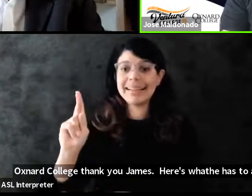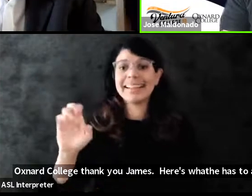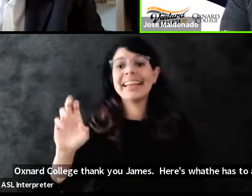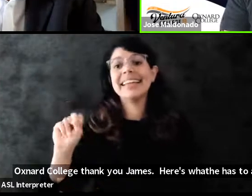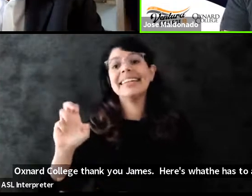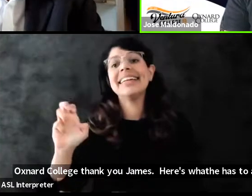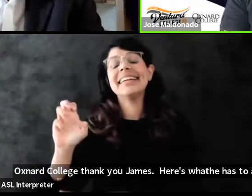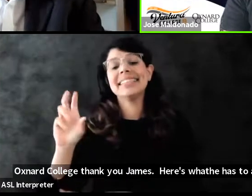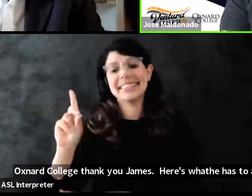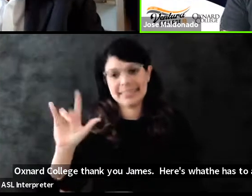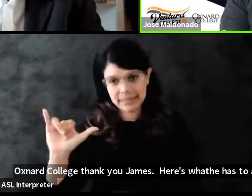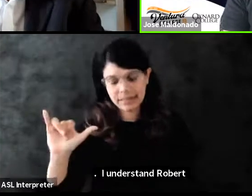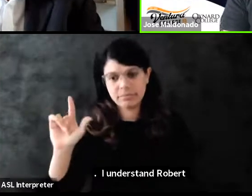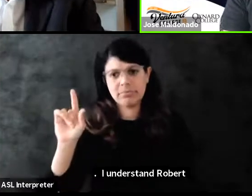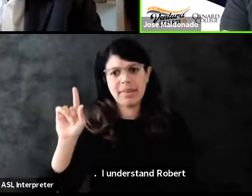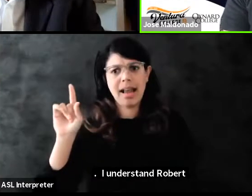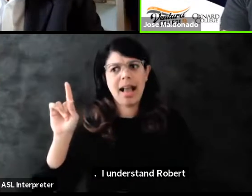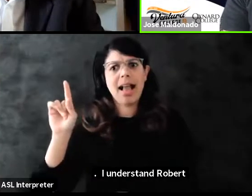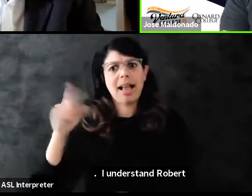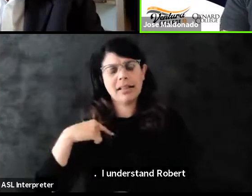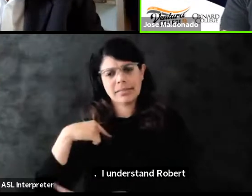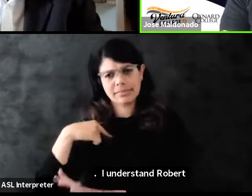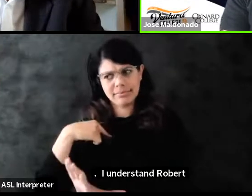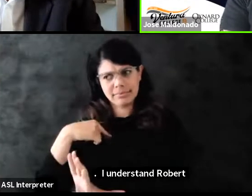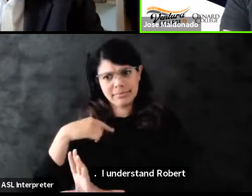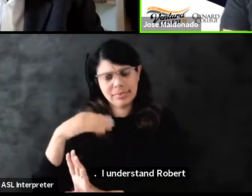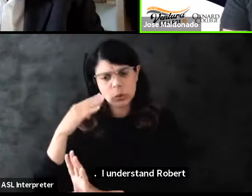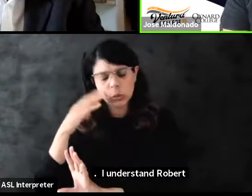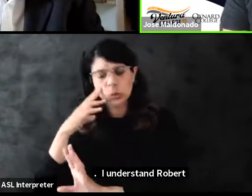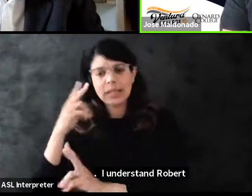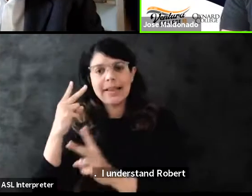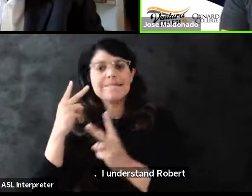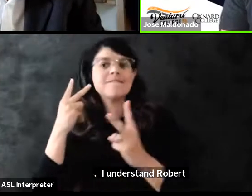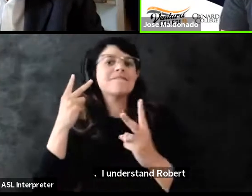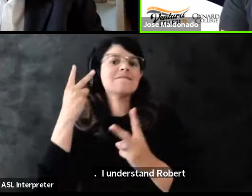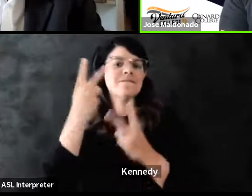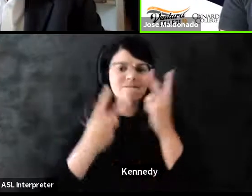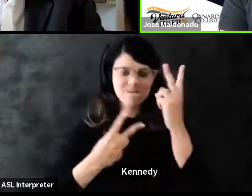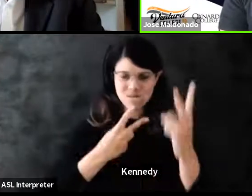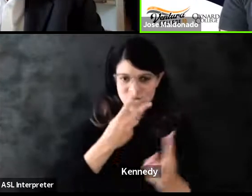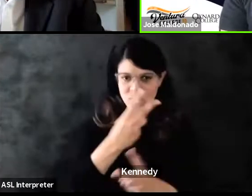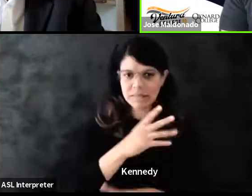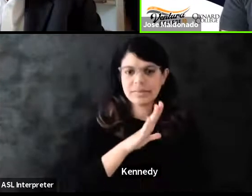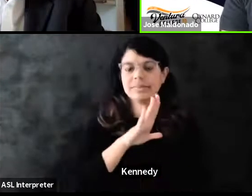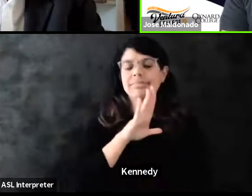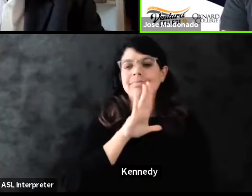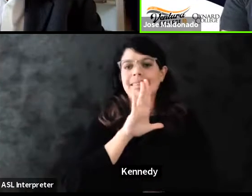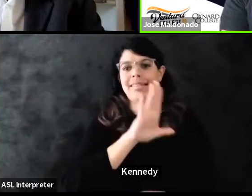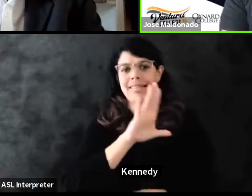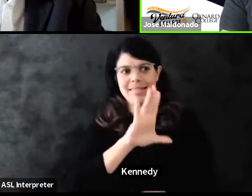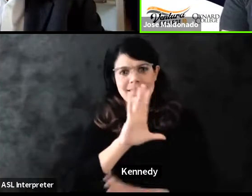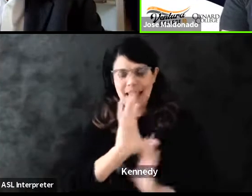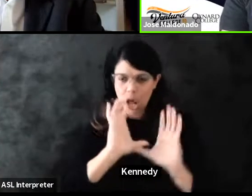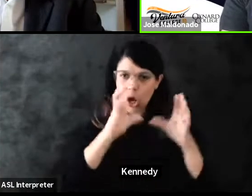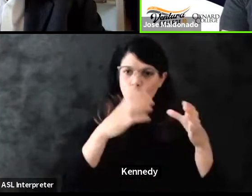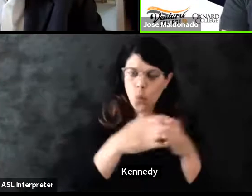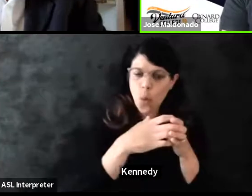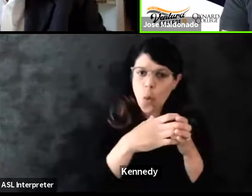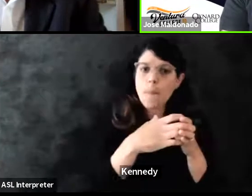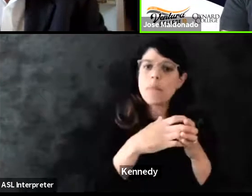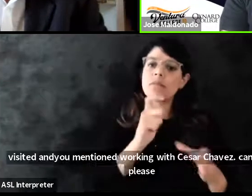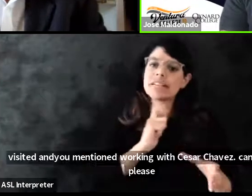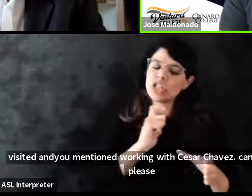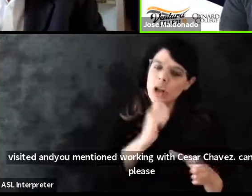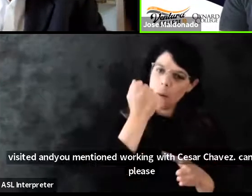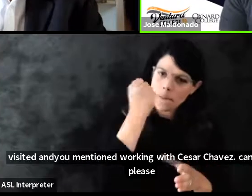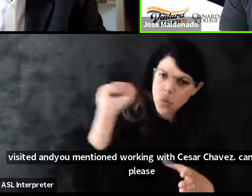you mentioned working with Cesar Chavez and Dolores Huerta and Delano. Can you please talk about your impressions of these three leaders? How